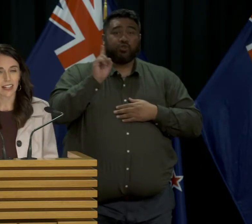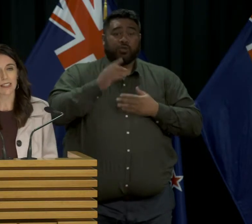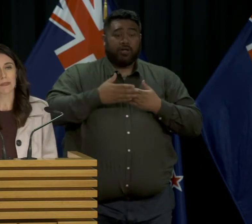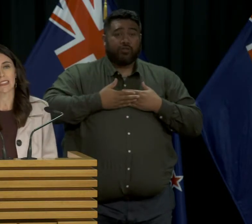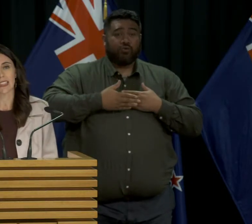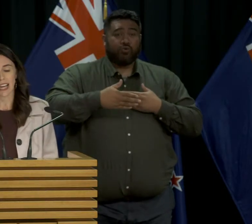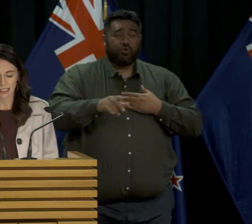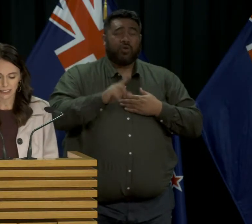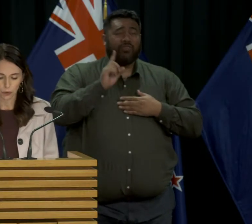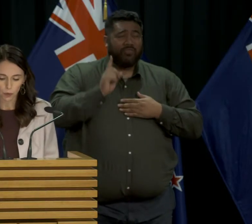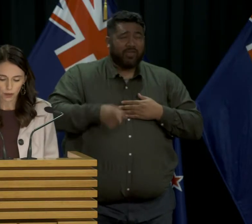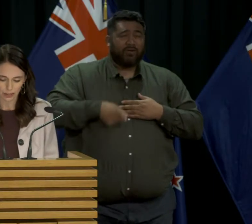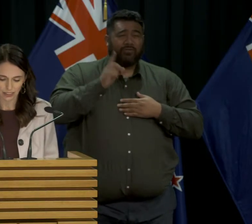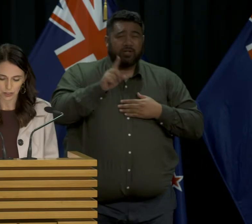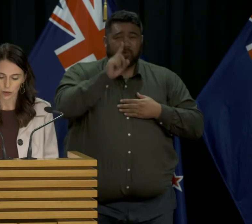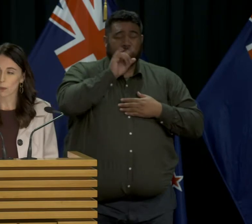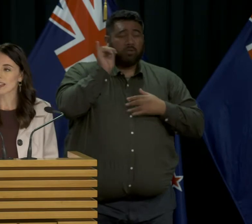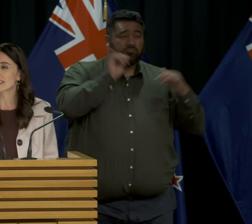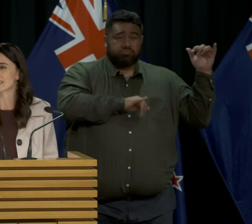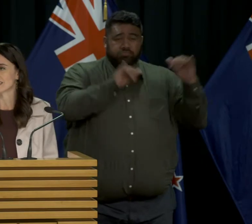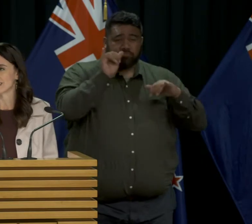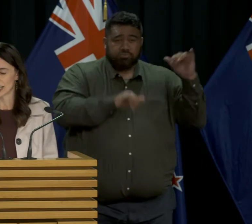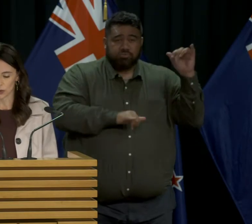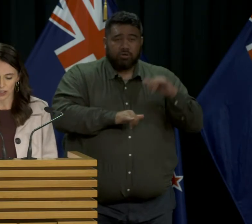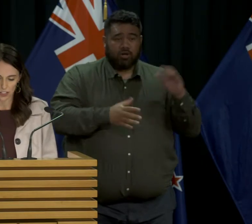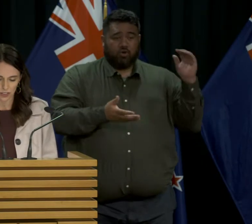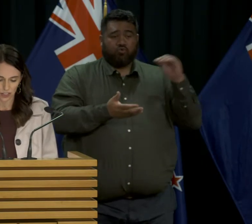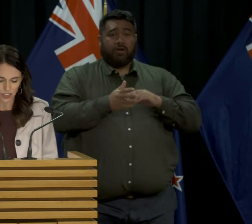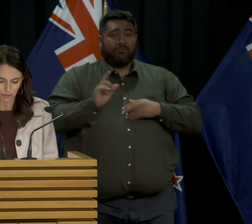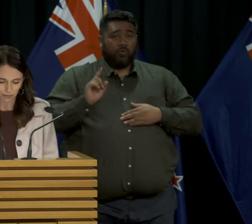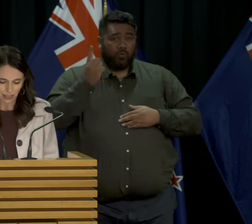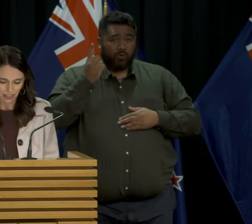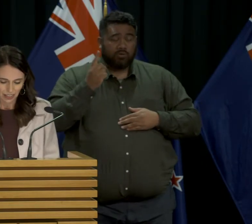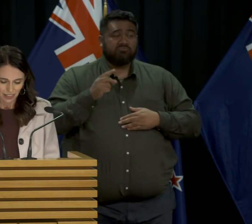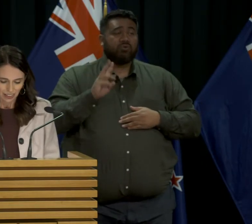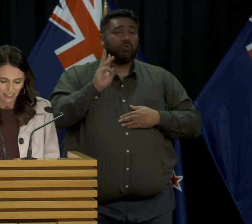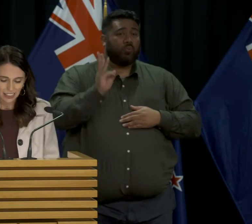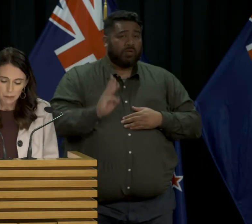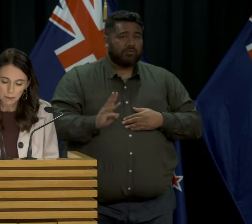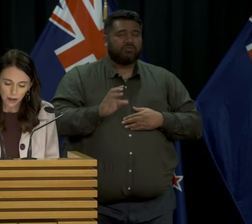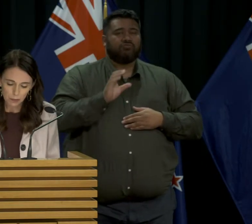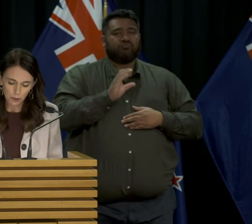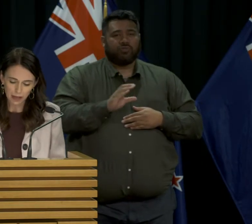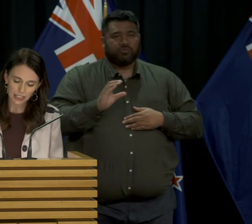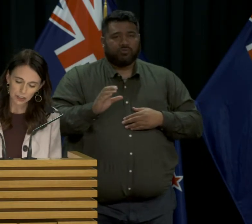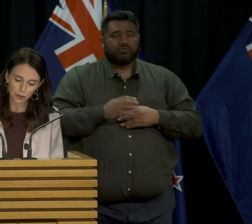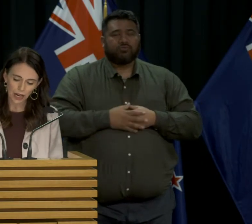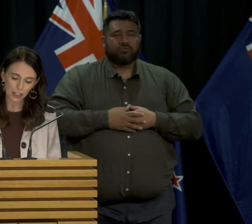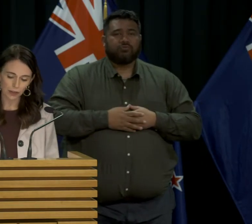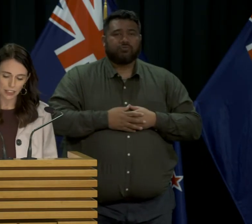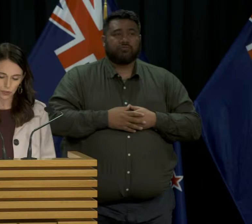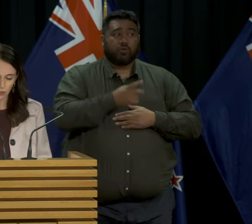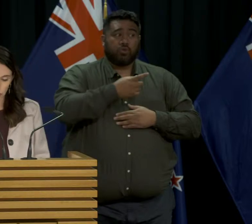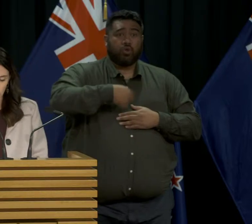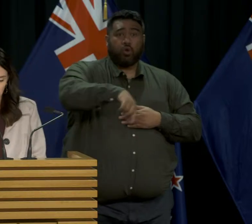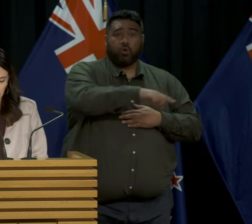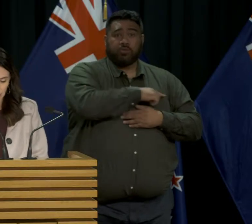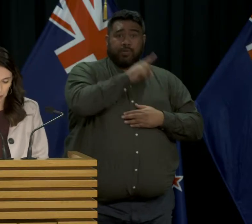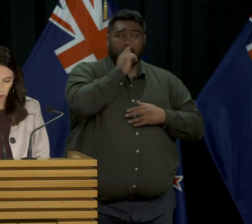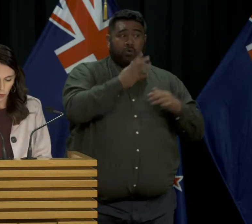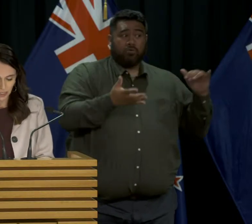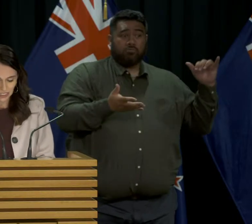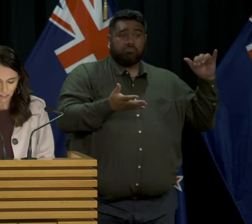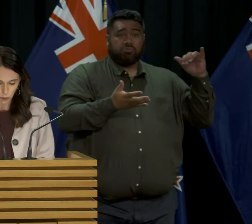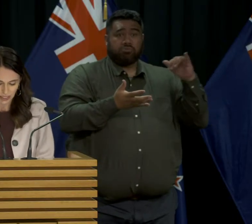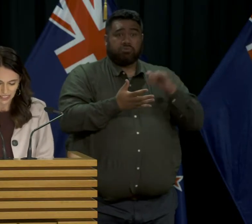cross the Tasman to land in Auckland, Wellington and Christchurch. These people are able to pass through a green travel zone in